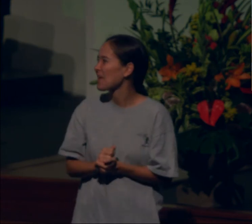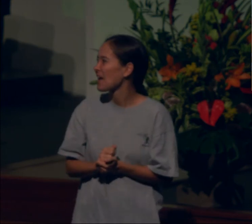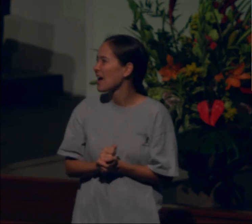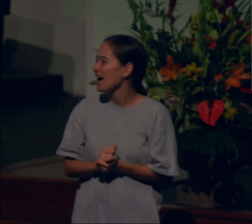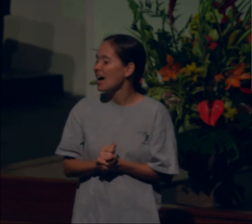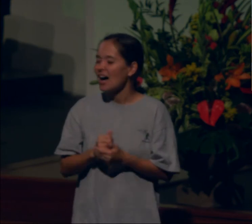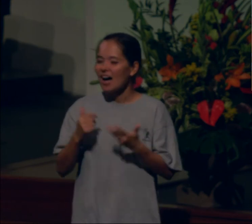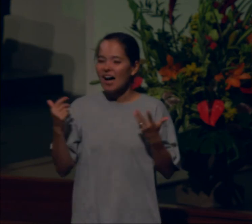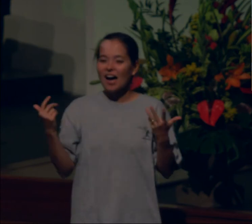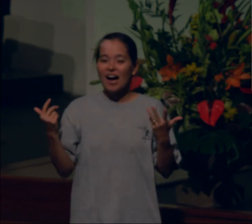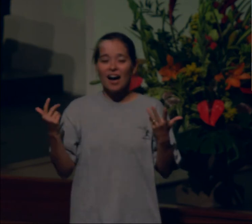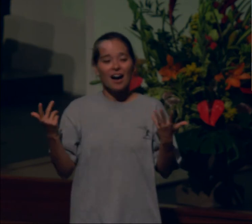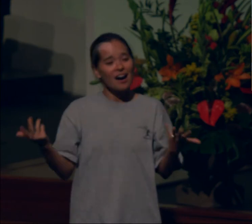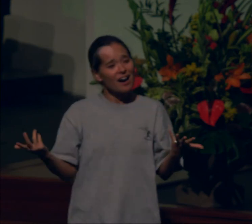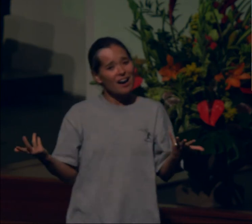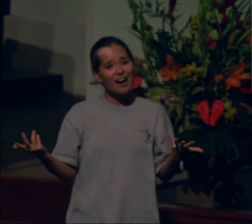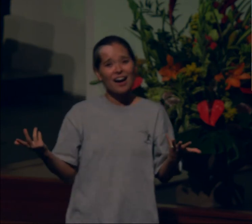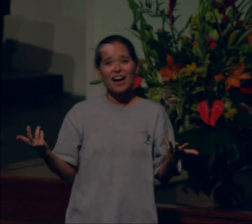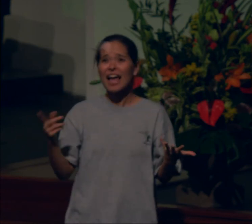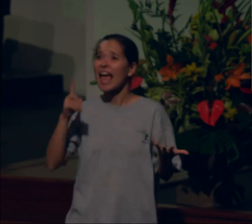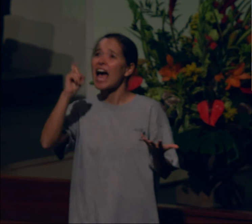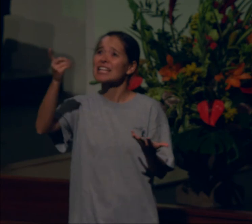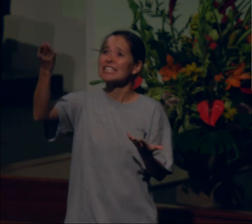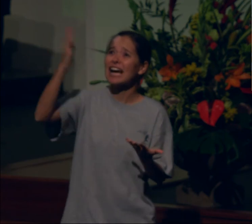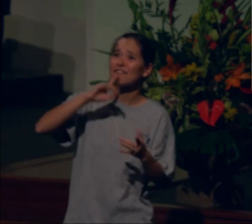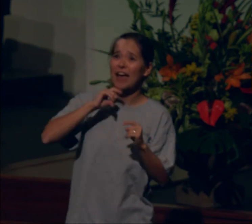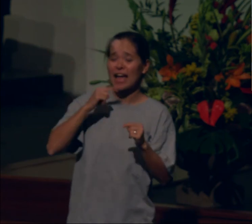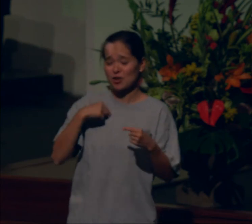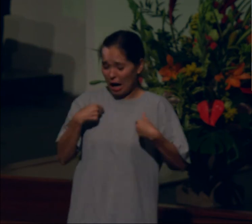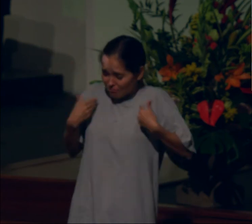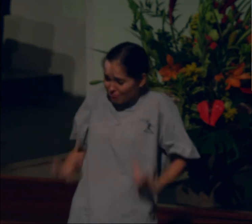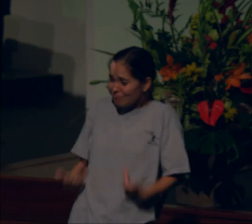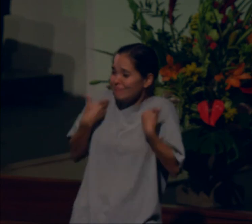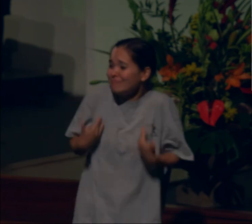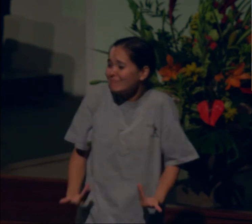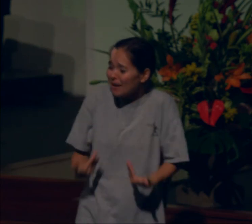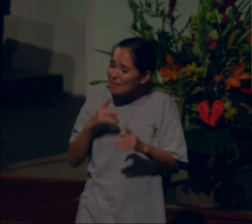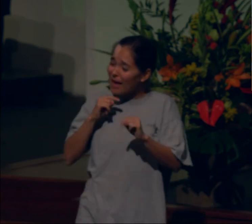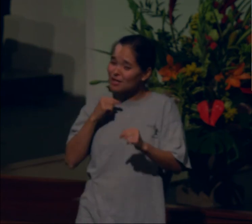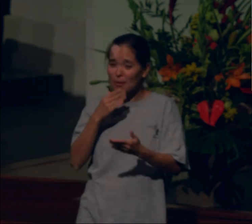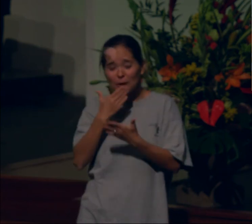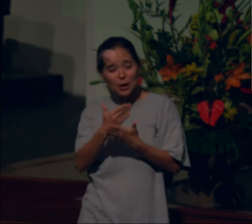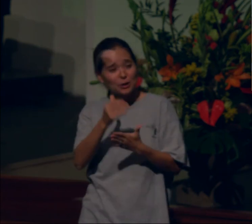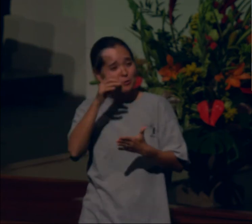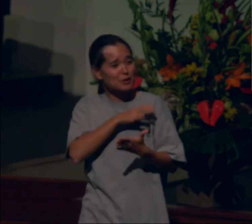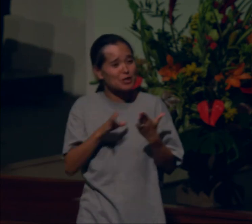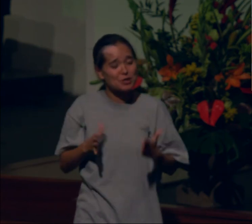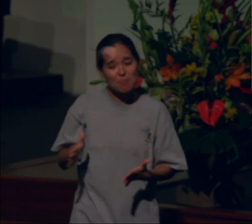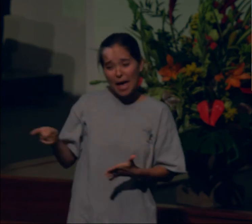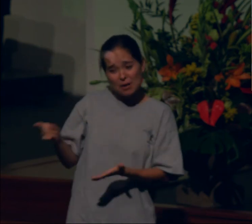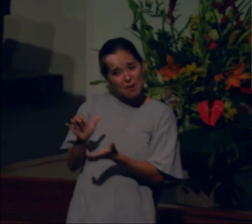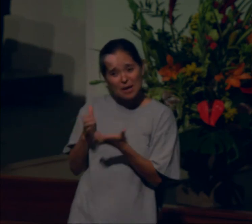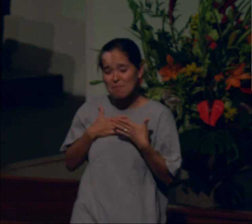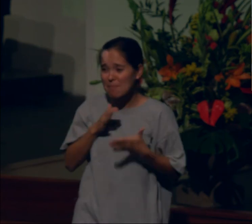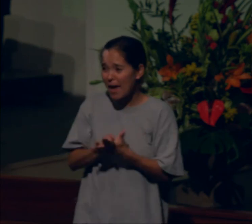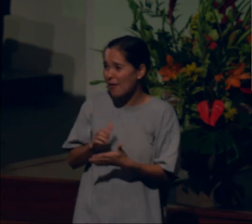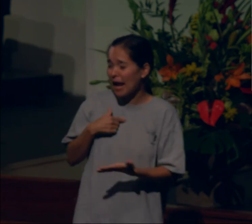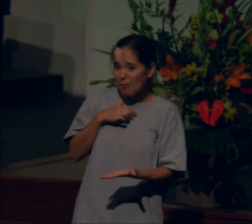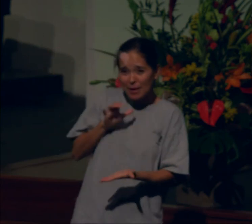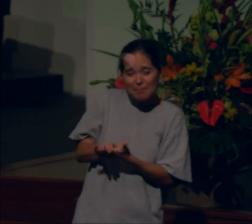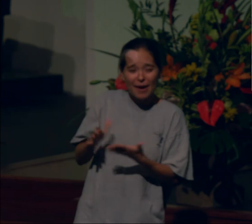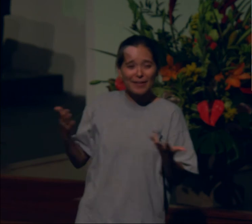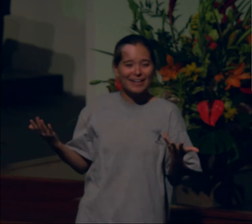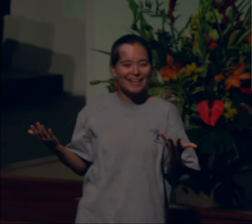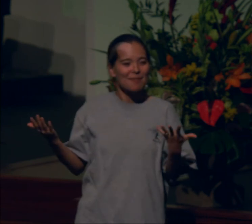I'm like, man, you've been asking God, and the answer's right here in front of you. I'm a good Christian man. Do you want to get married? I mean, but